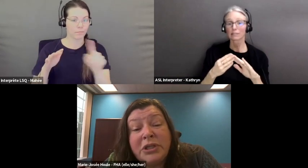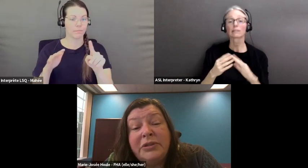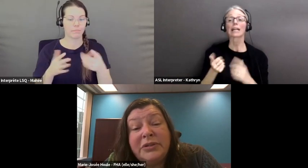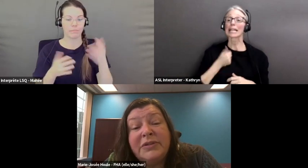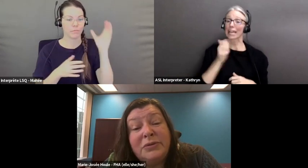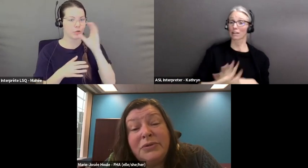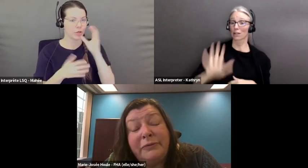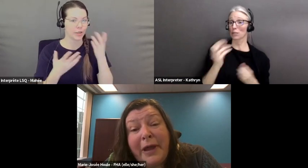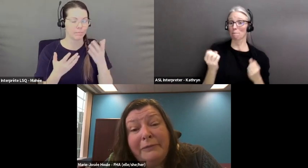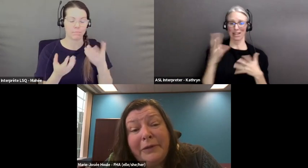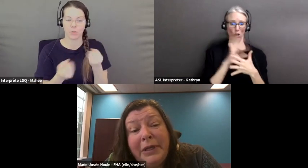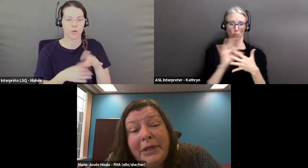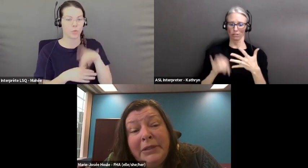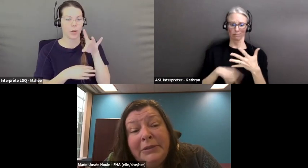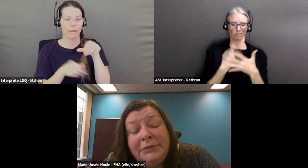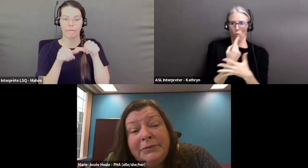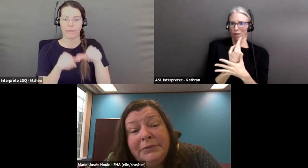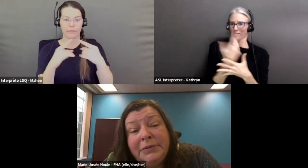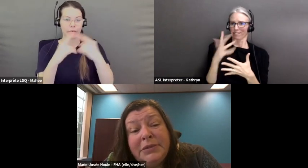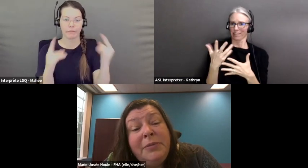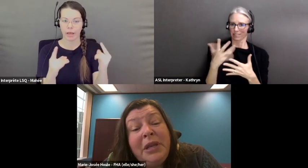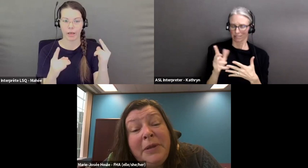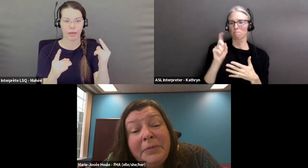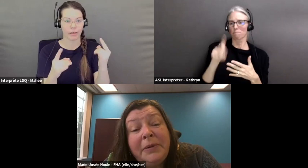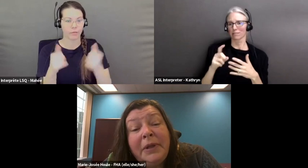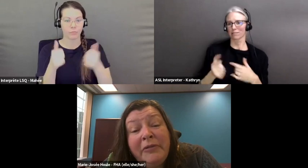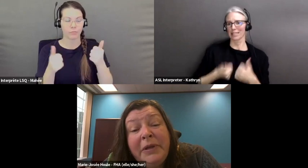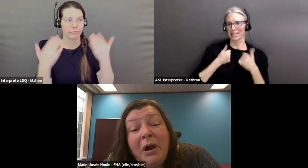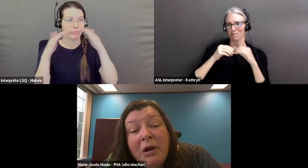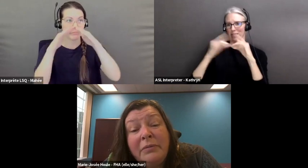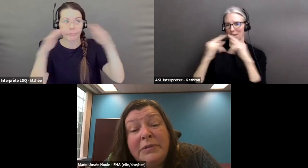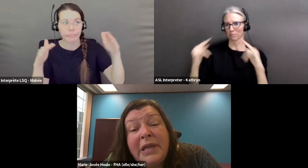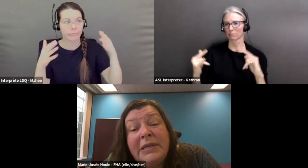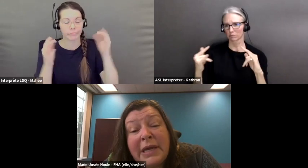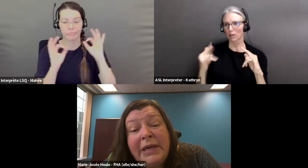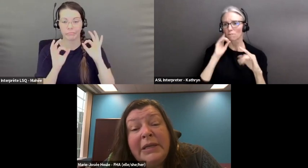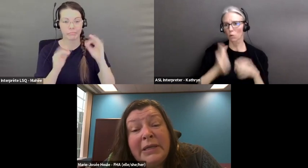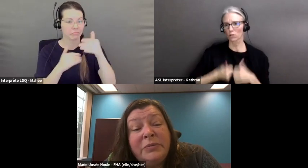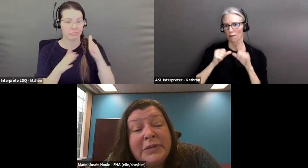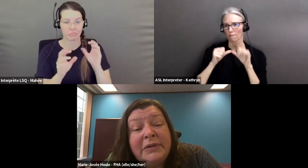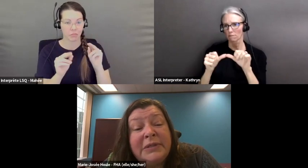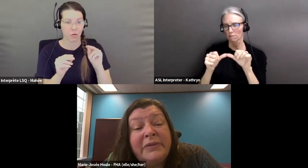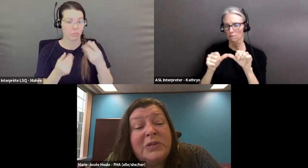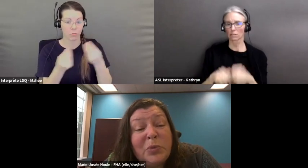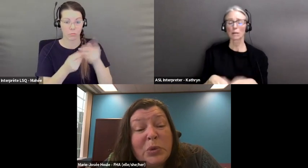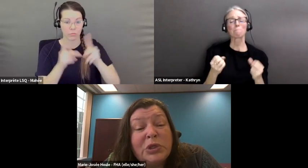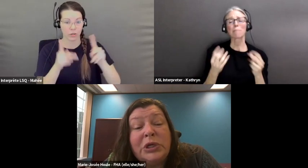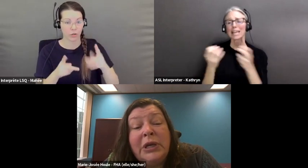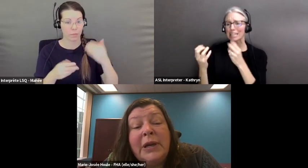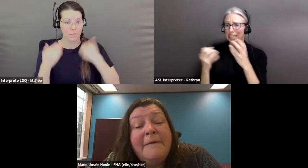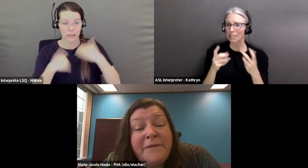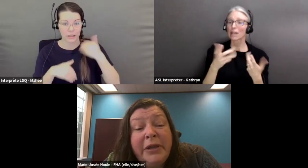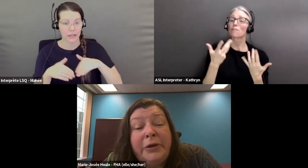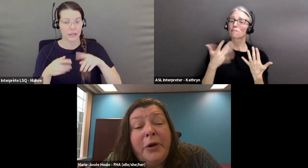informal shelters to survive. Too many people have been harmed and died as a result of